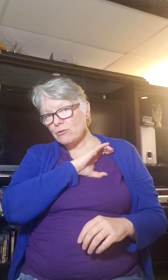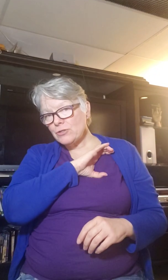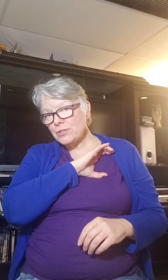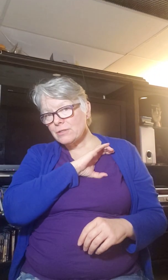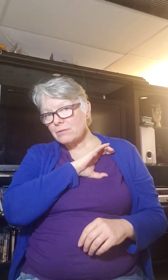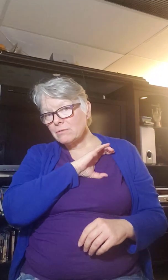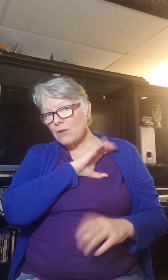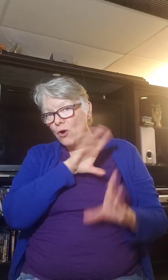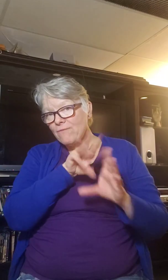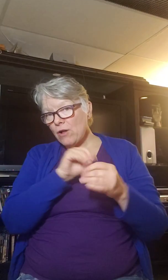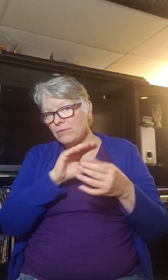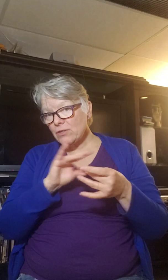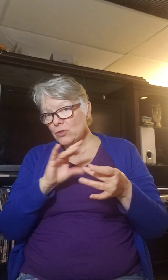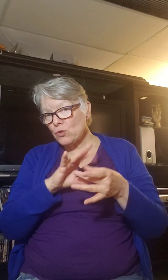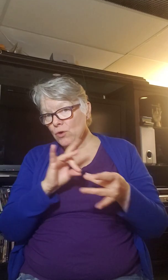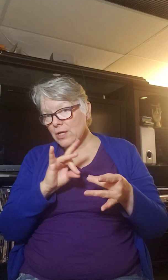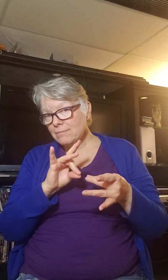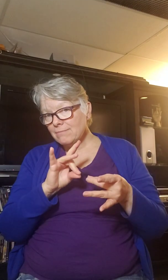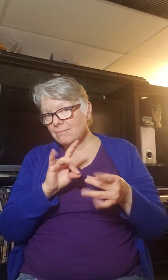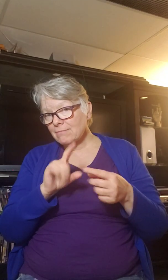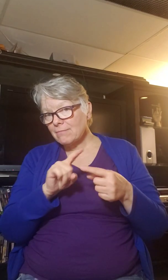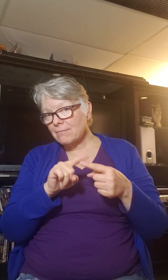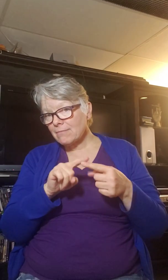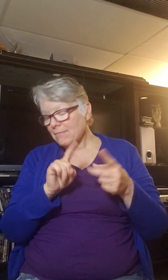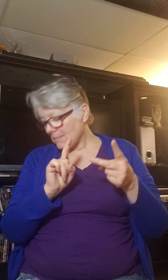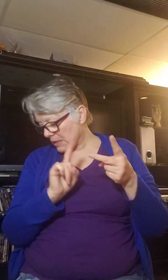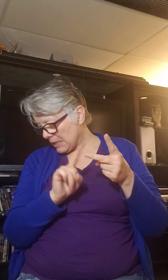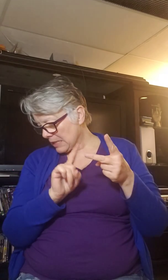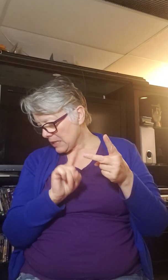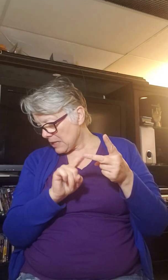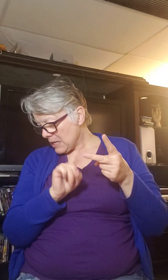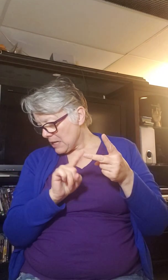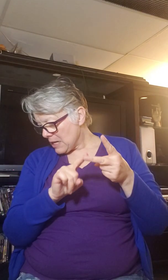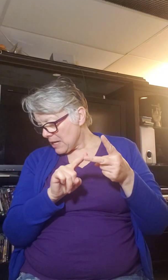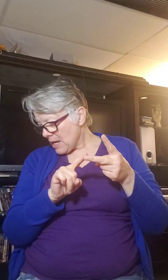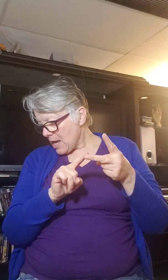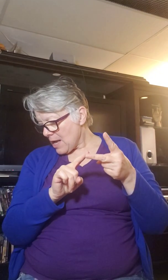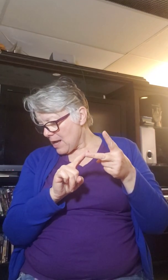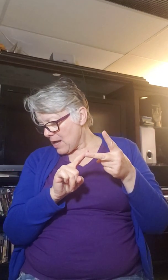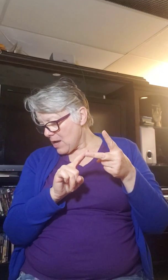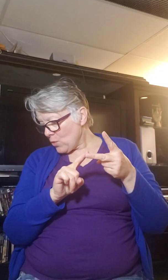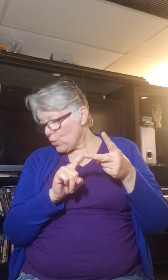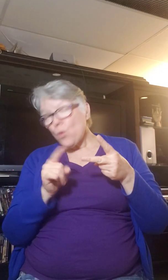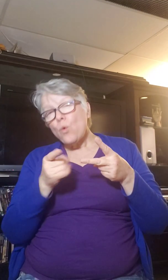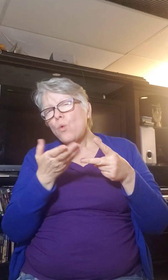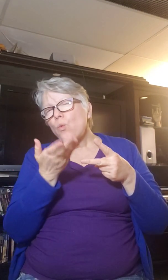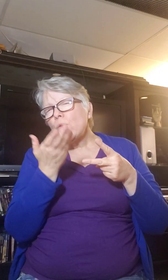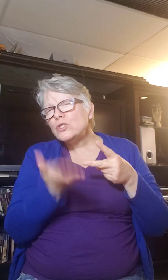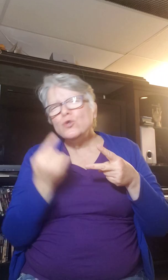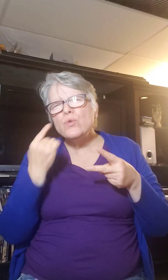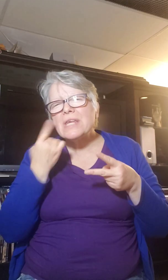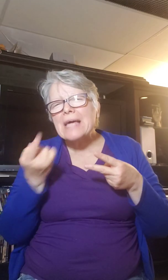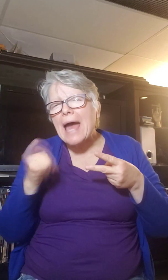characters are involved in the story? do you think